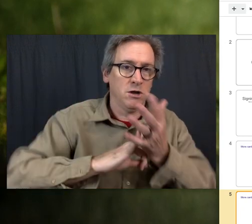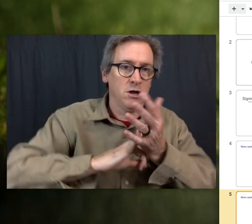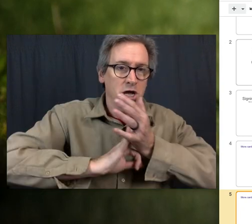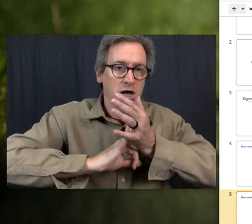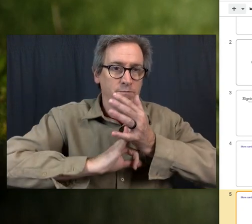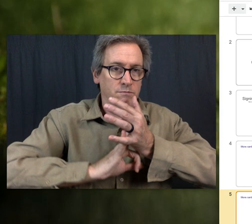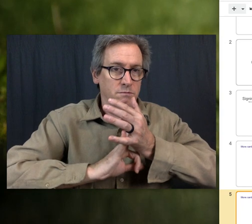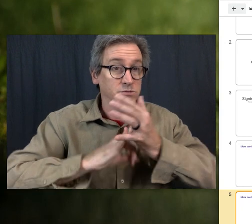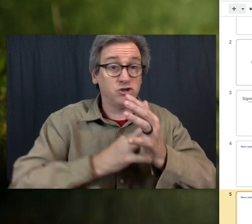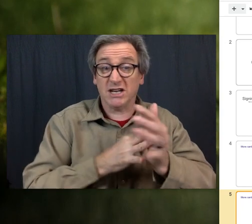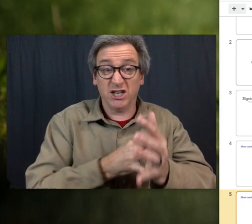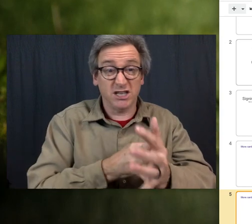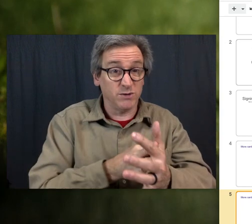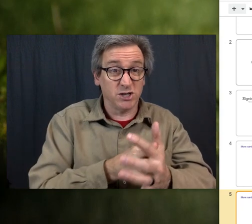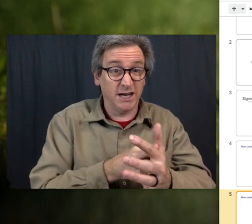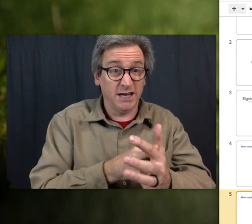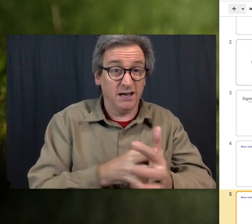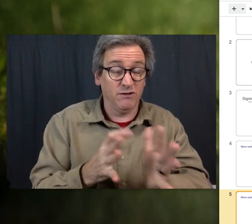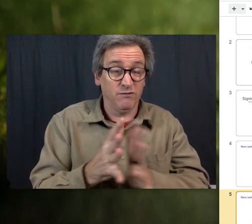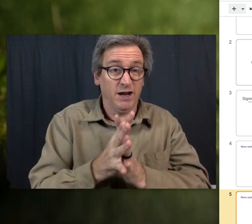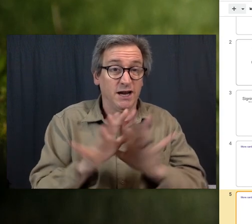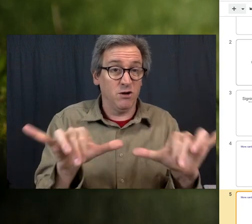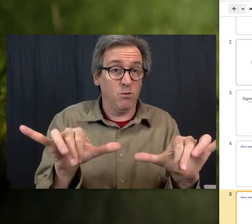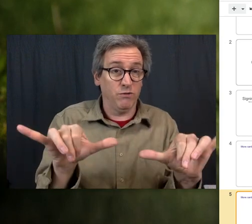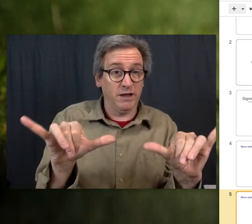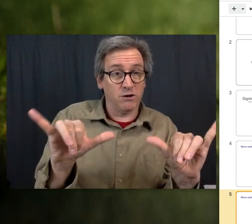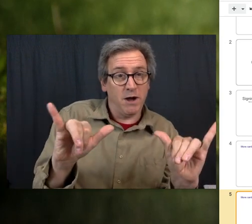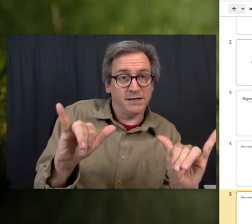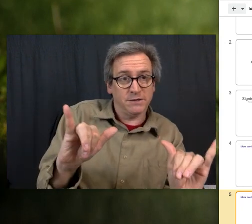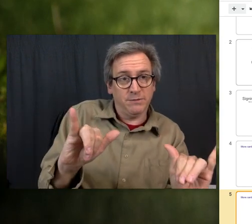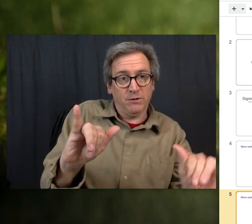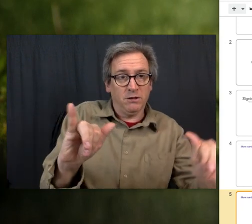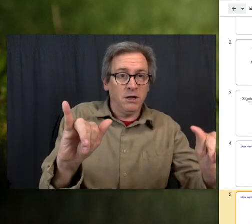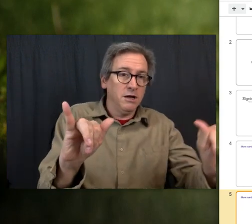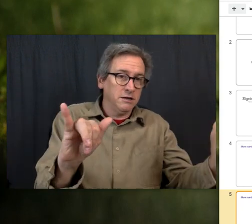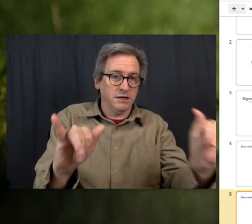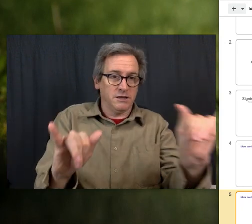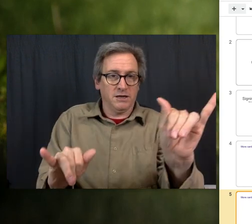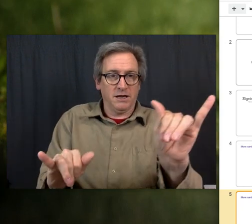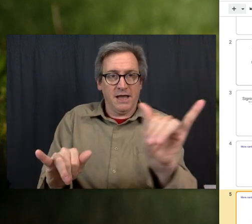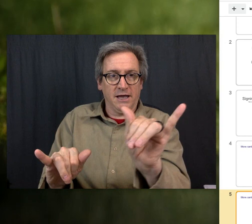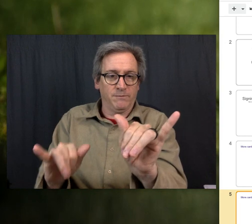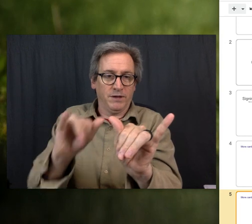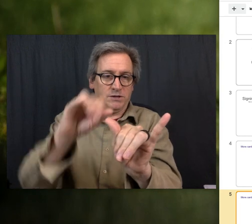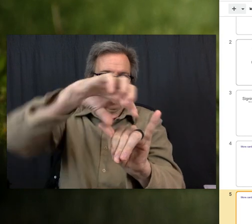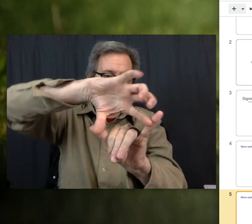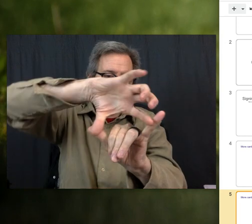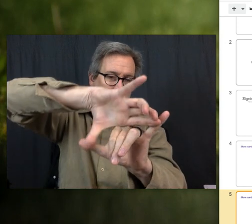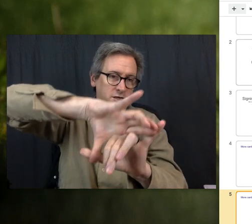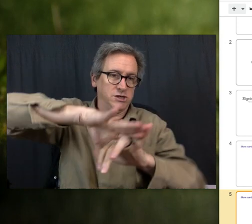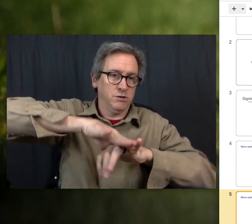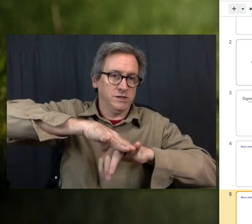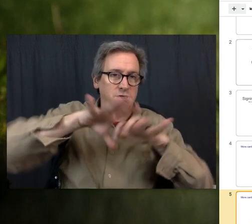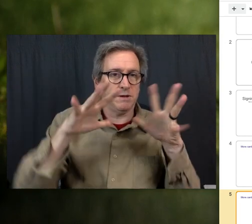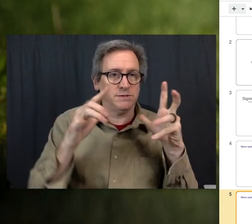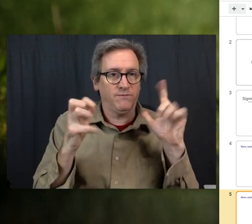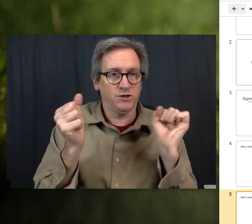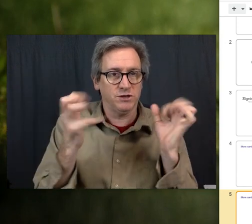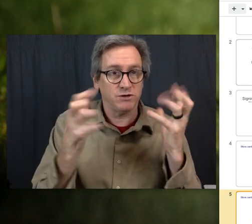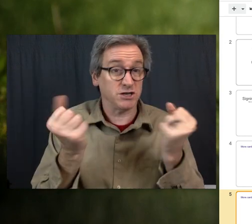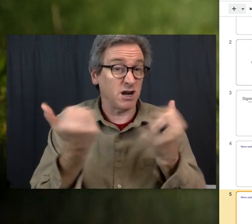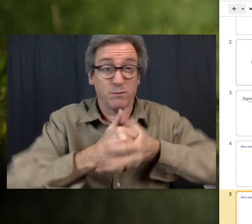extend. Stretching is always a good idea. If you find, I know the letter Y, some people they can't get a big spread, so it's